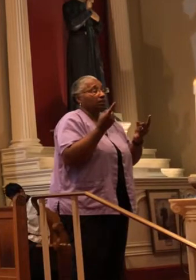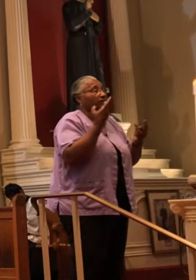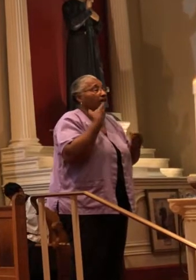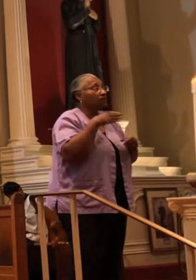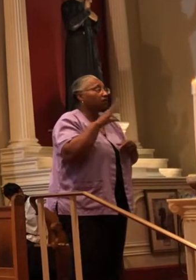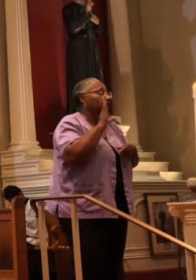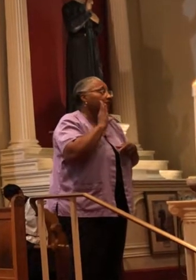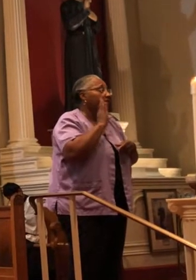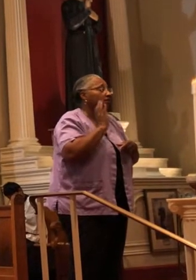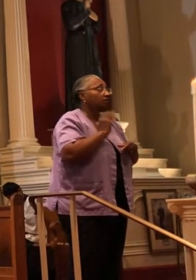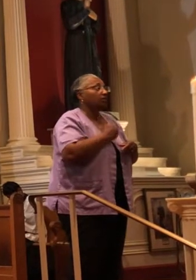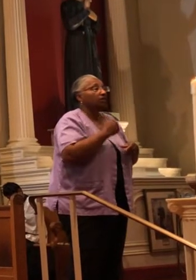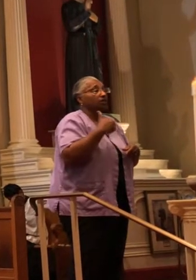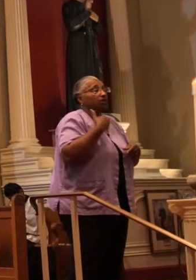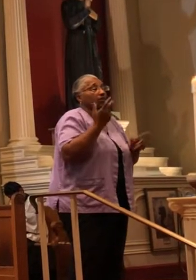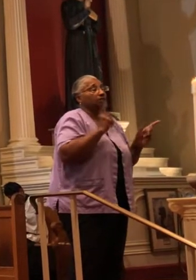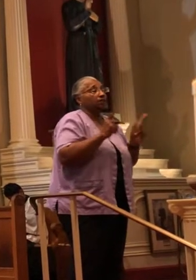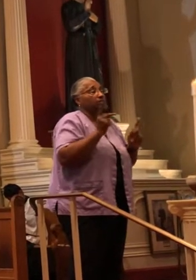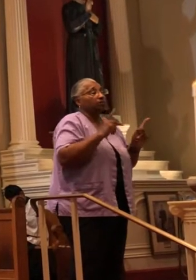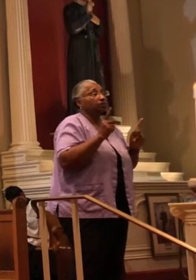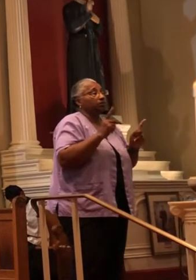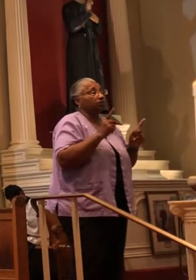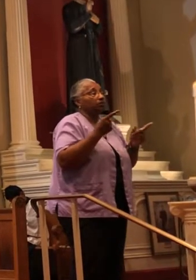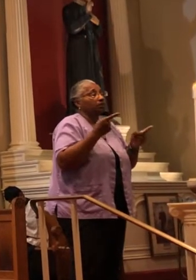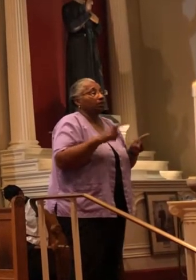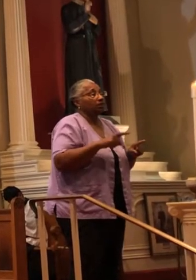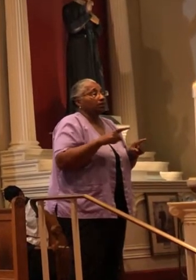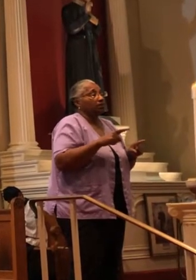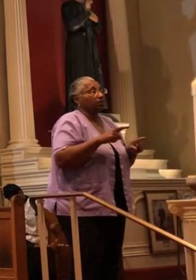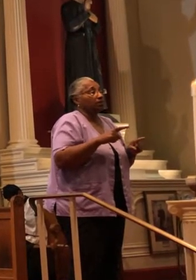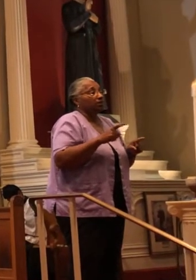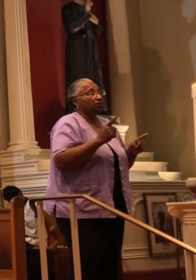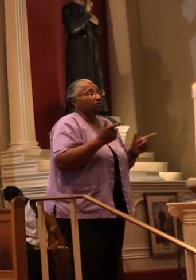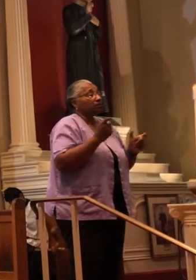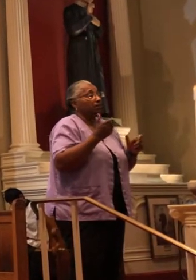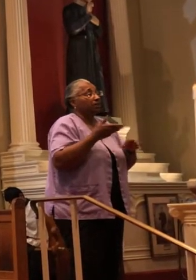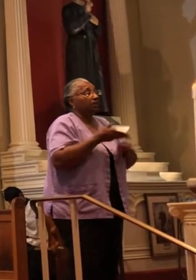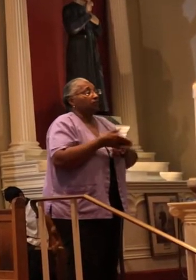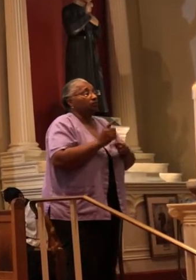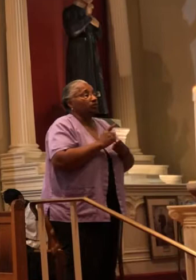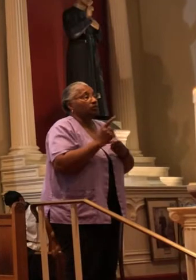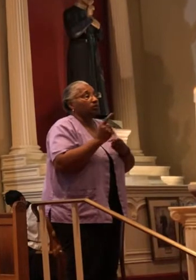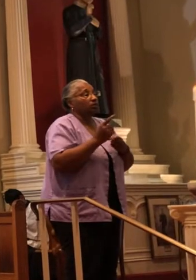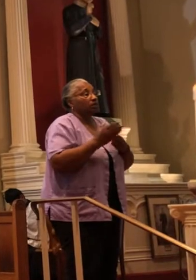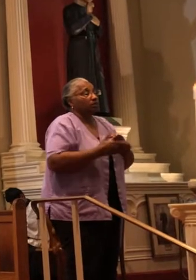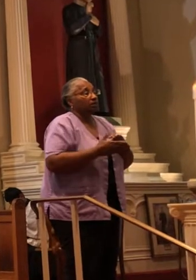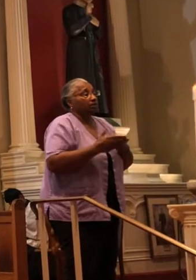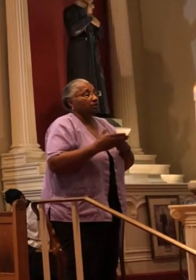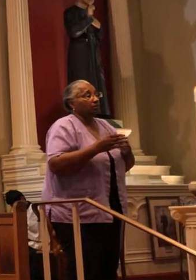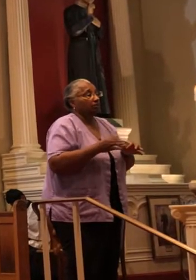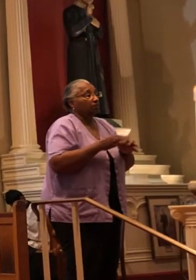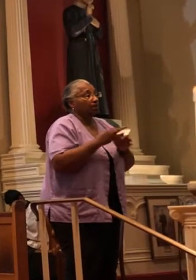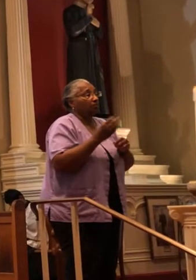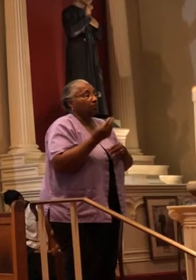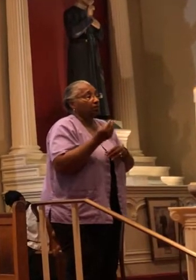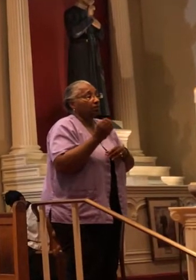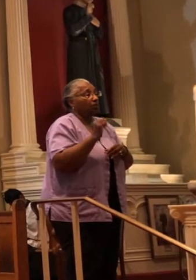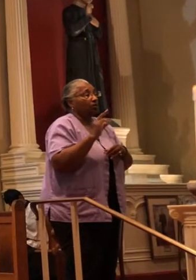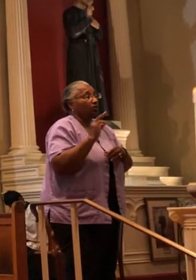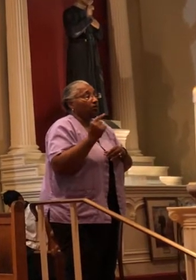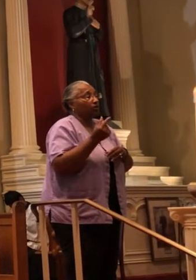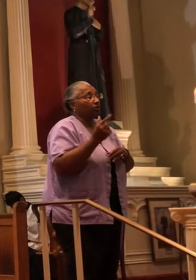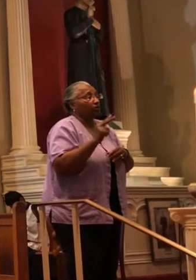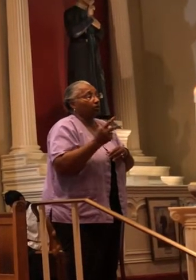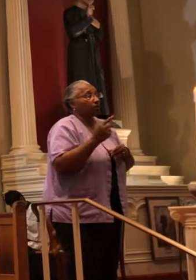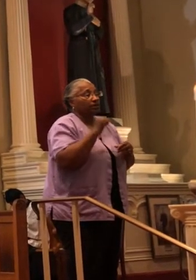confirmation of our youngsters that will happen immediately after the weekend Mass. It's Monday, August 3rd. So it's